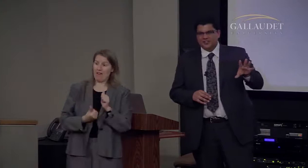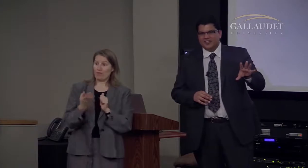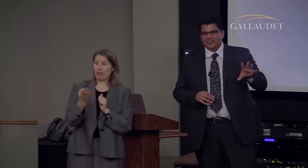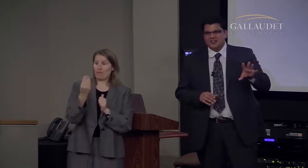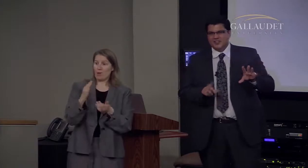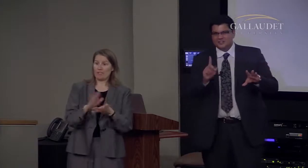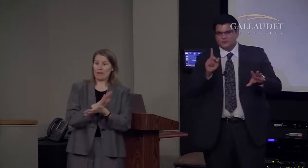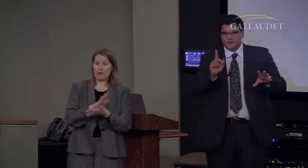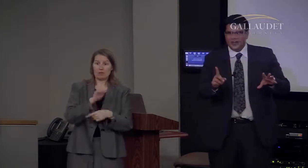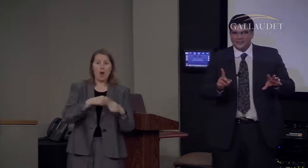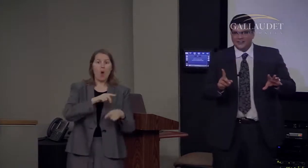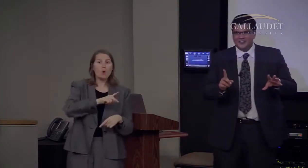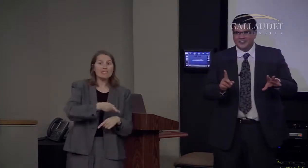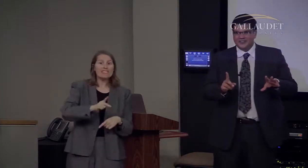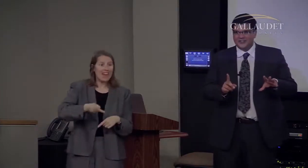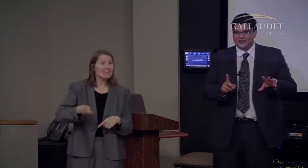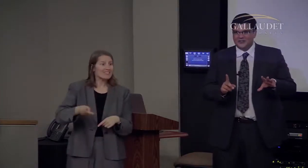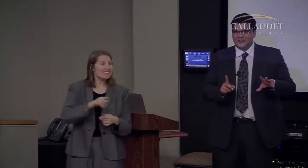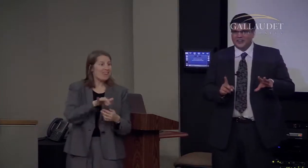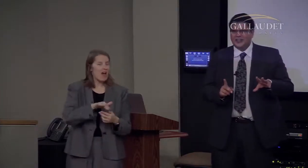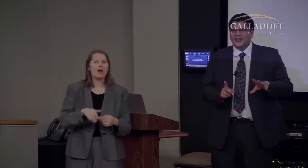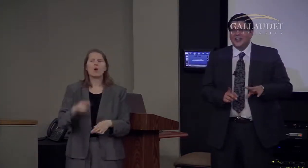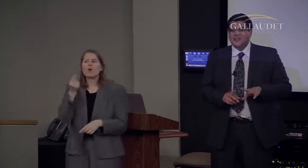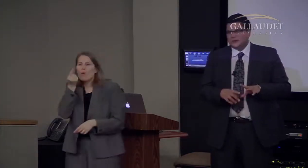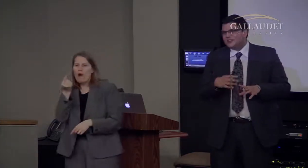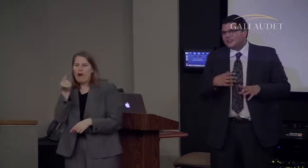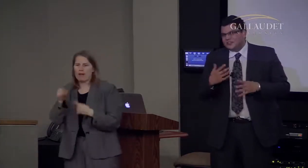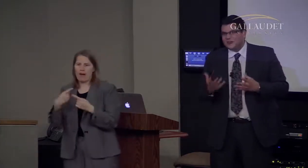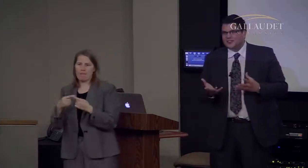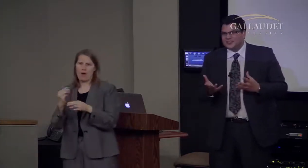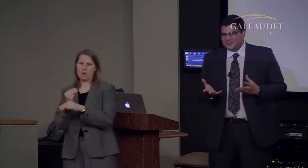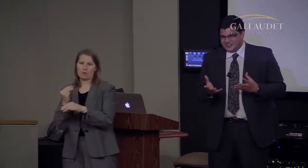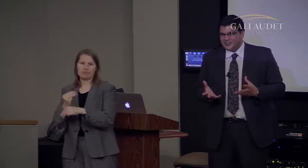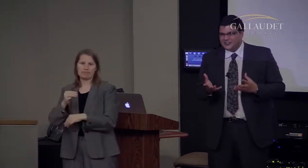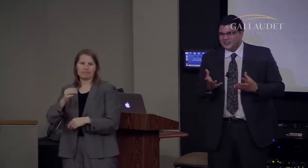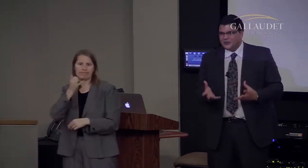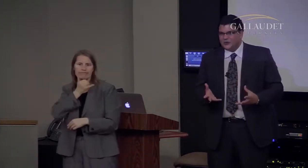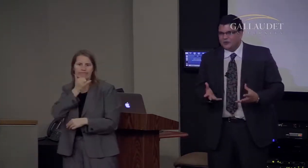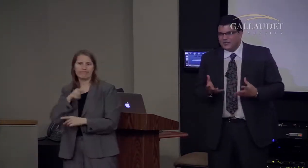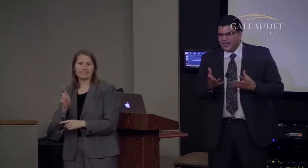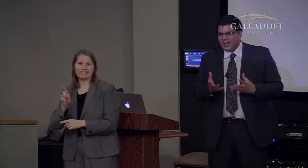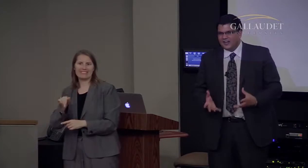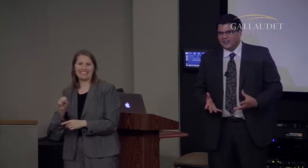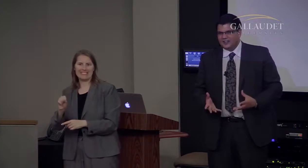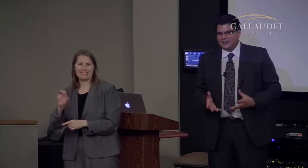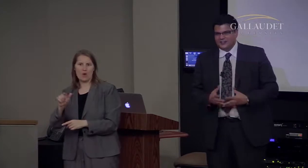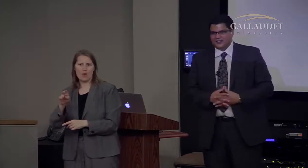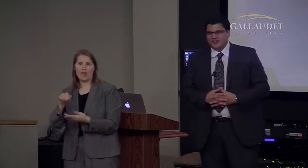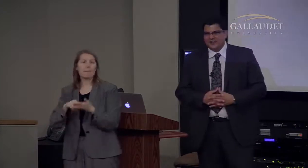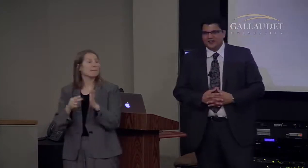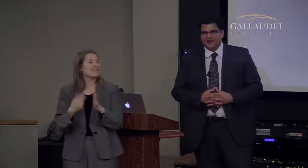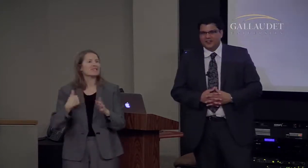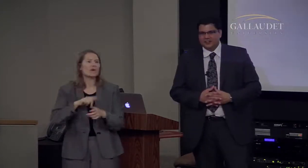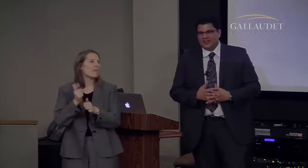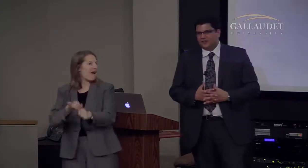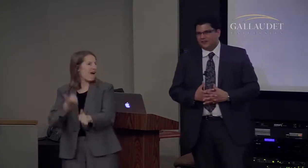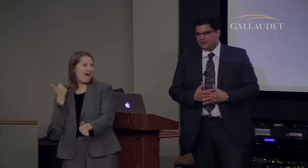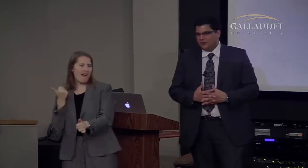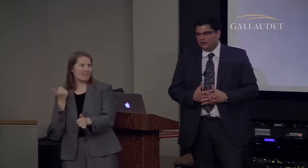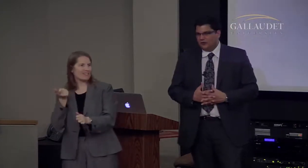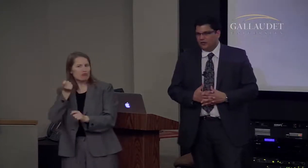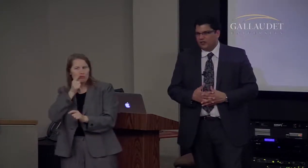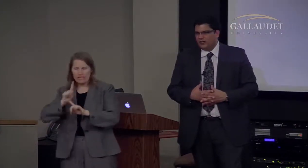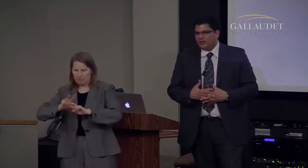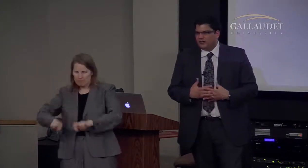on dyslexia, there's one on dyscalculia. So we're still so behind in our understanding. Our understanding